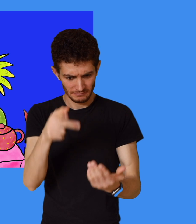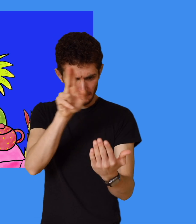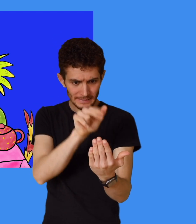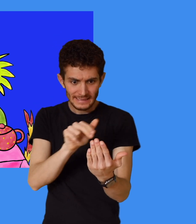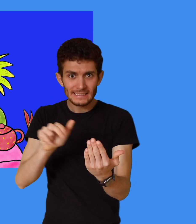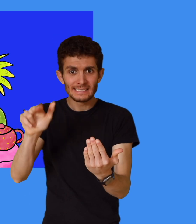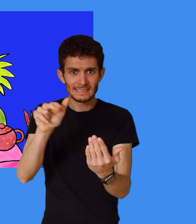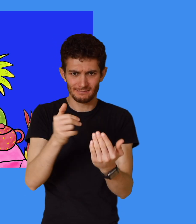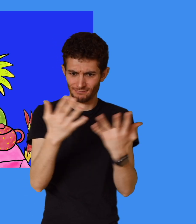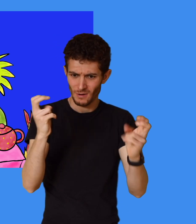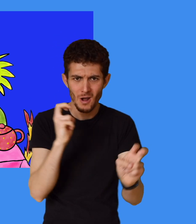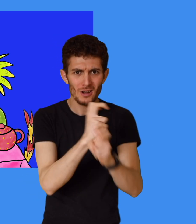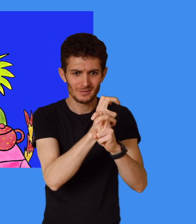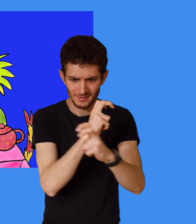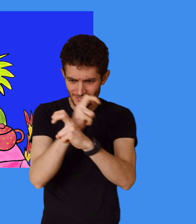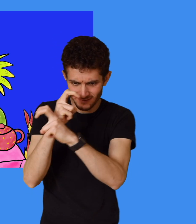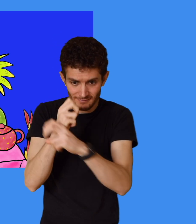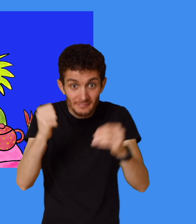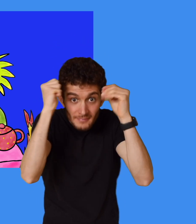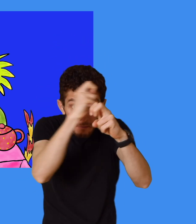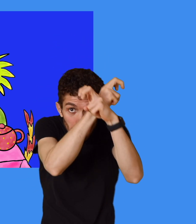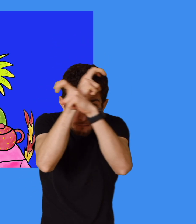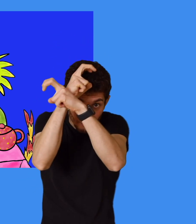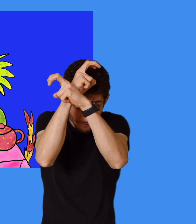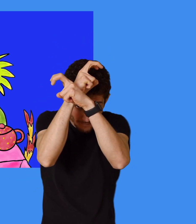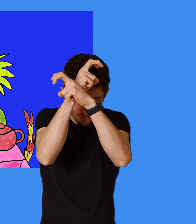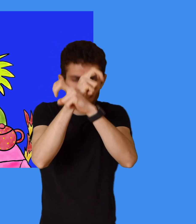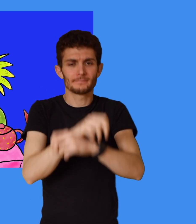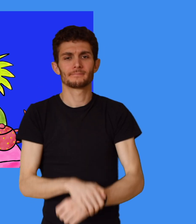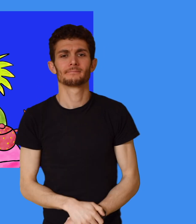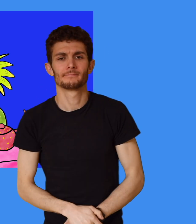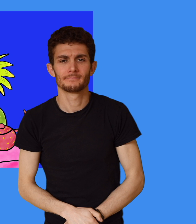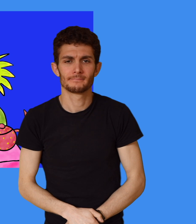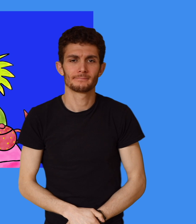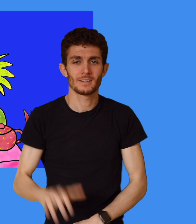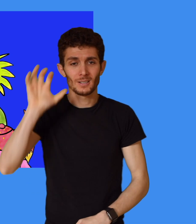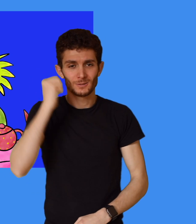amazing. You've painted lots of little bones on it too, said Hattie.